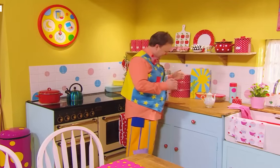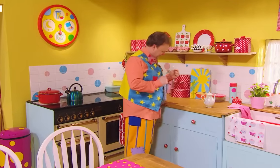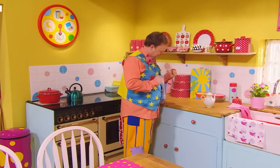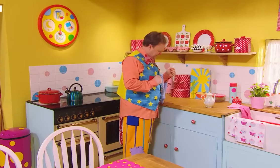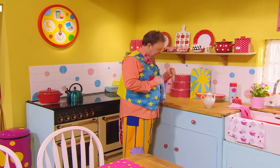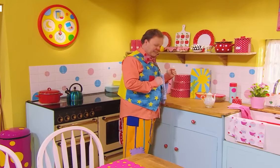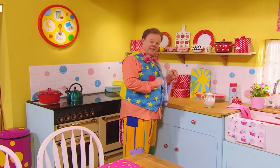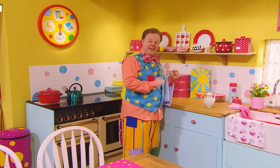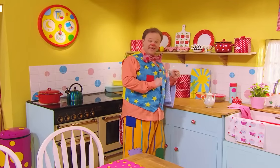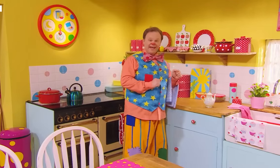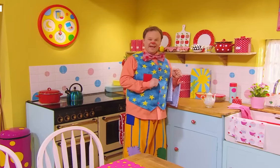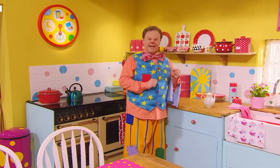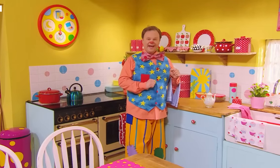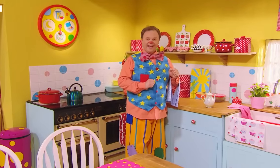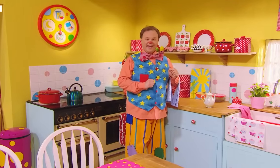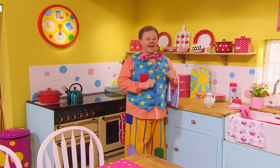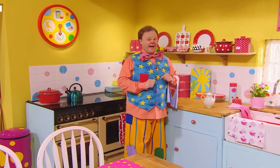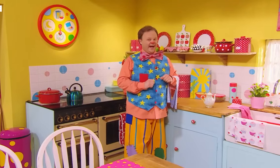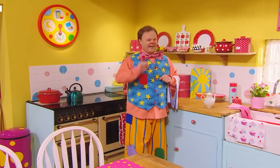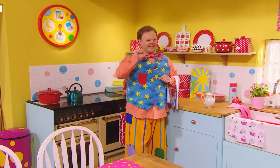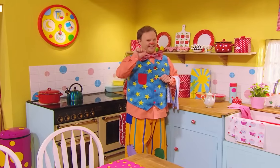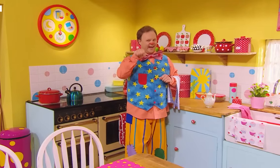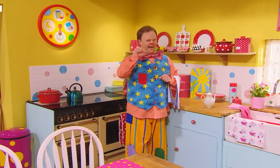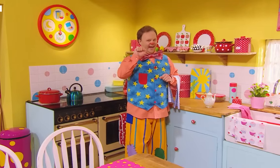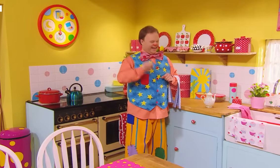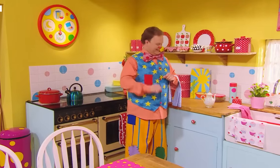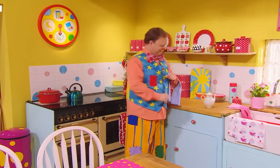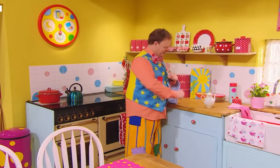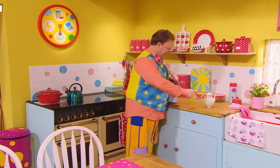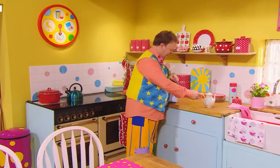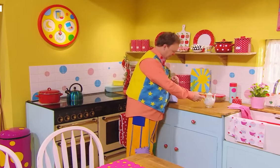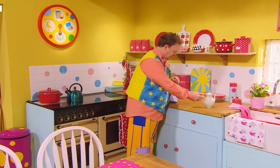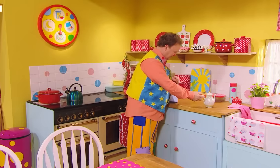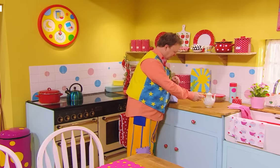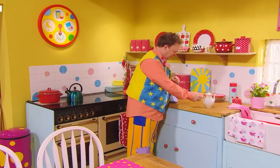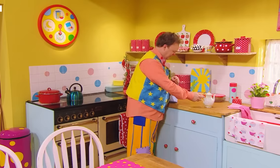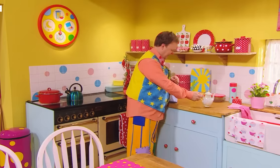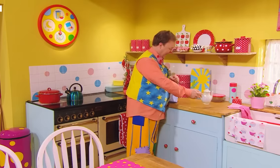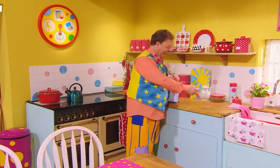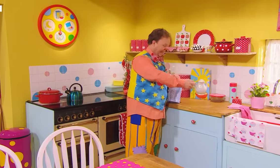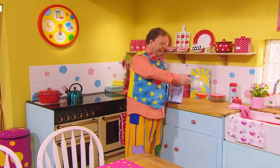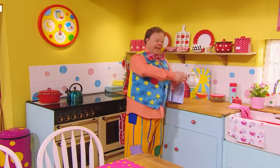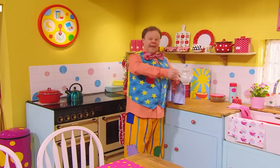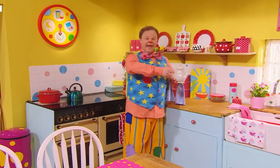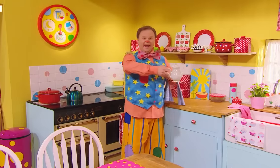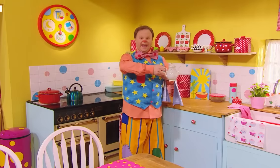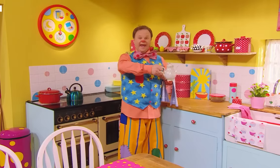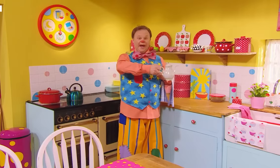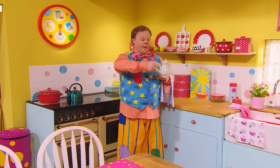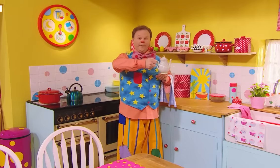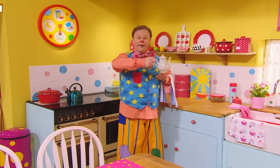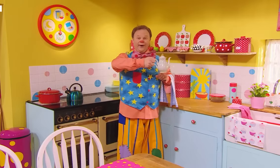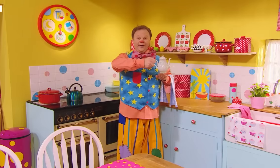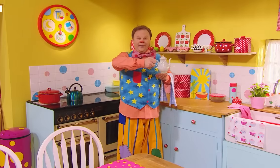Is everything ready, Mr. Tumble? Yes! Then it's time for tea. Woohoo!